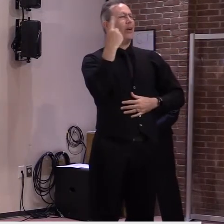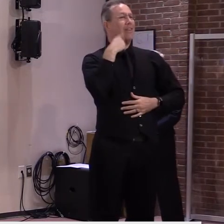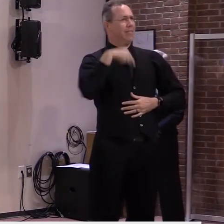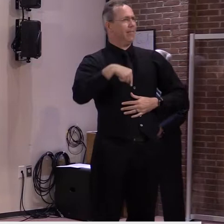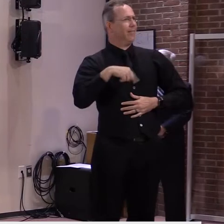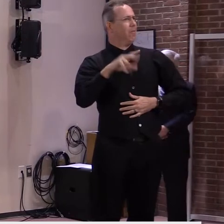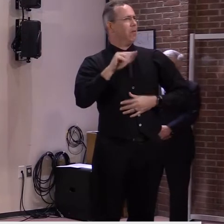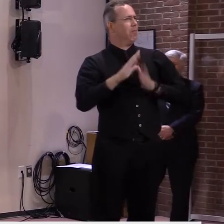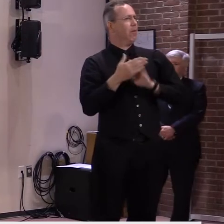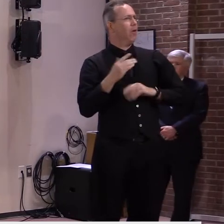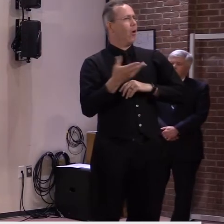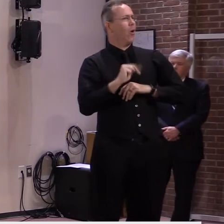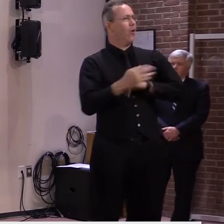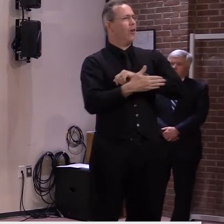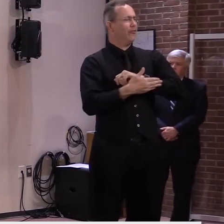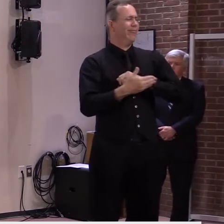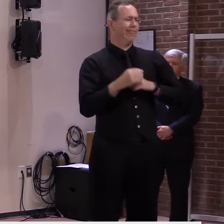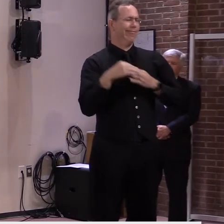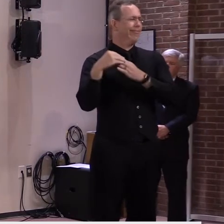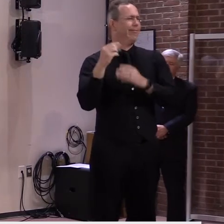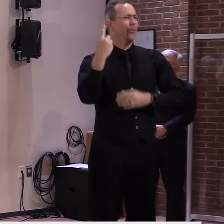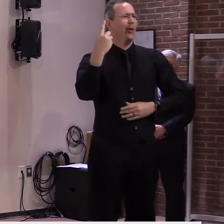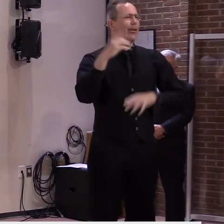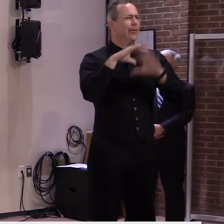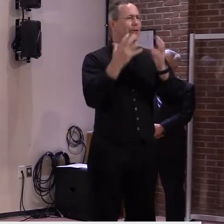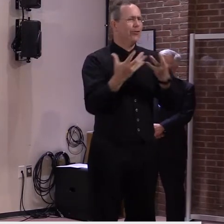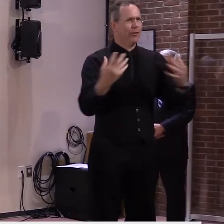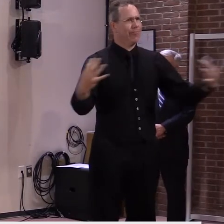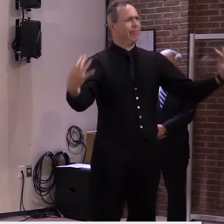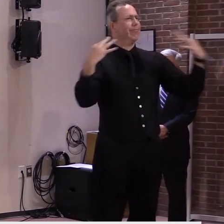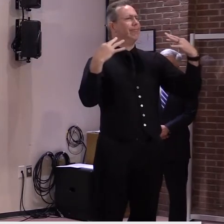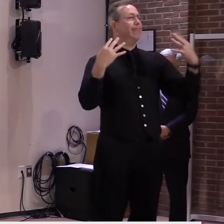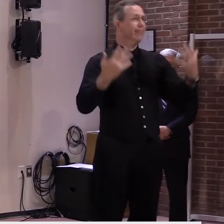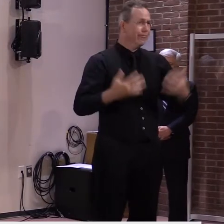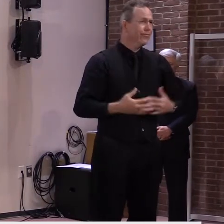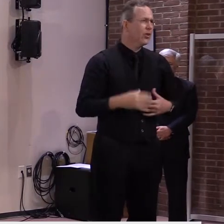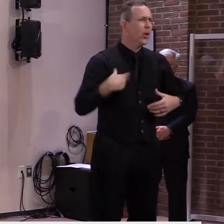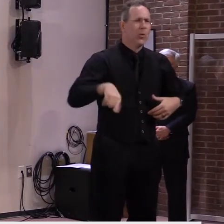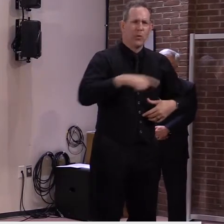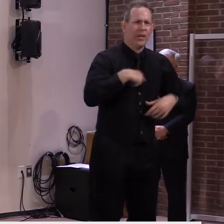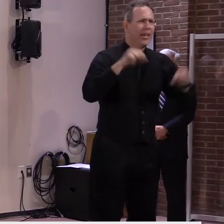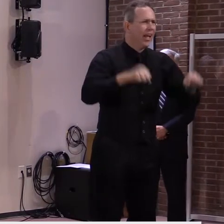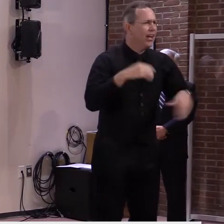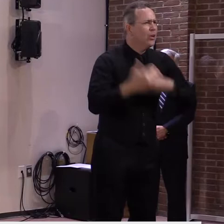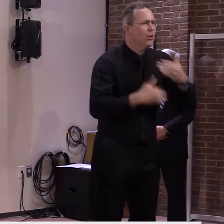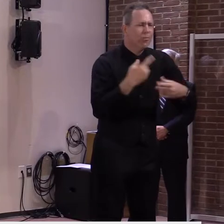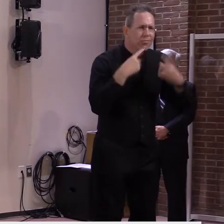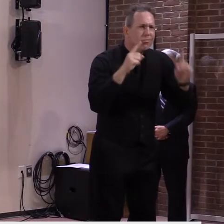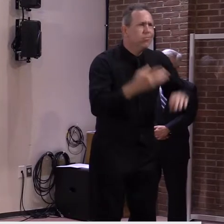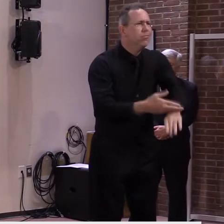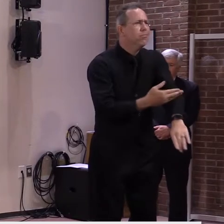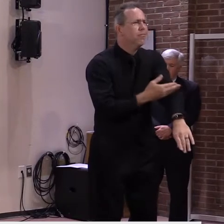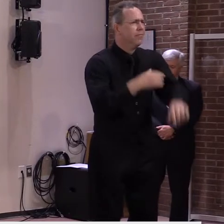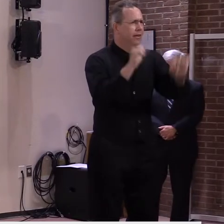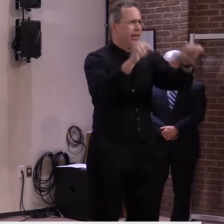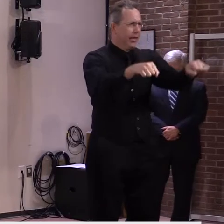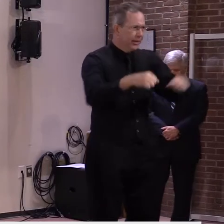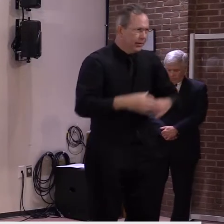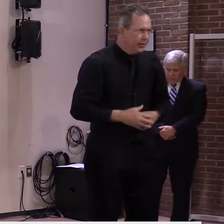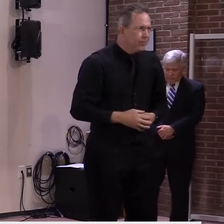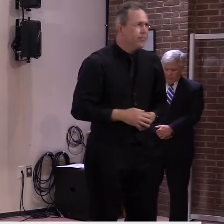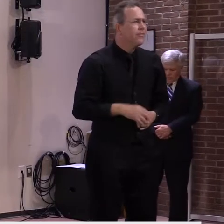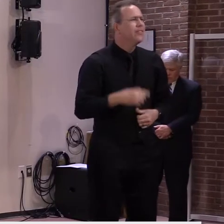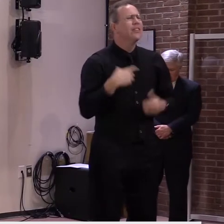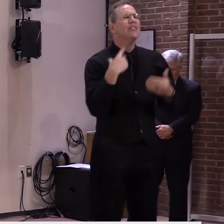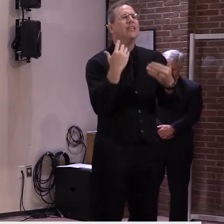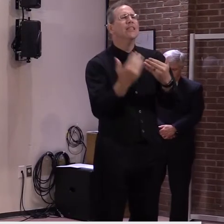need to do better, and we're going to do everything, continue to do everything we can to make it as easy and convenient